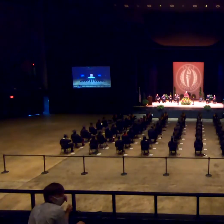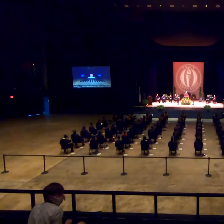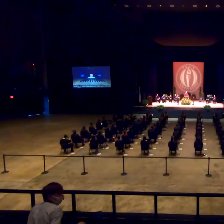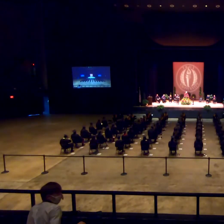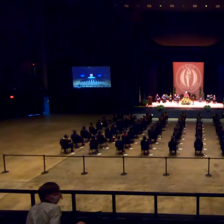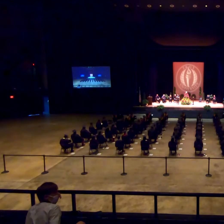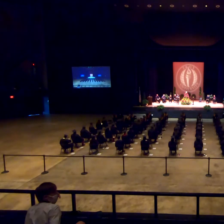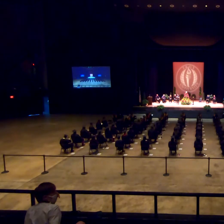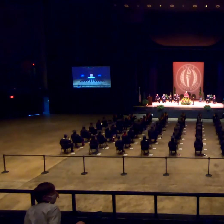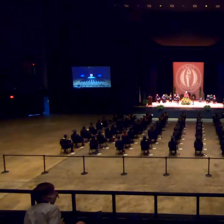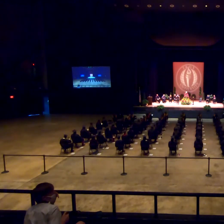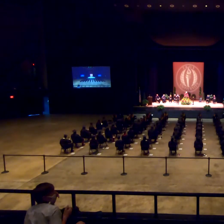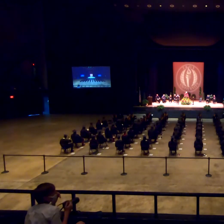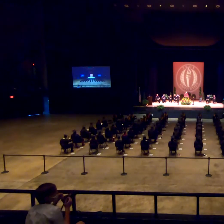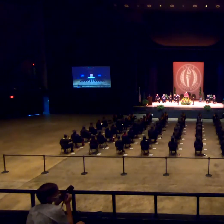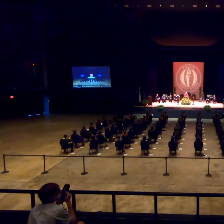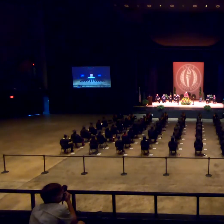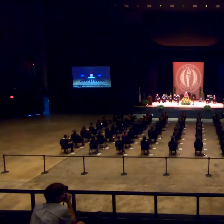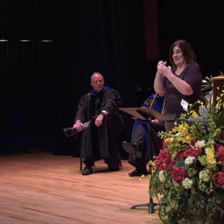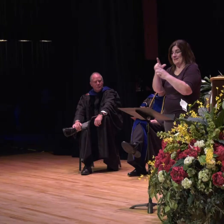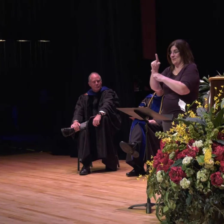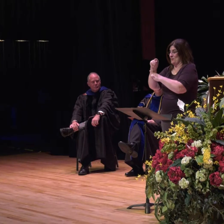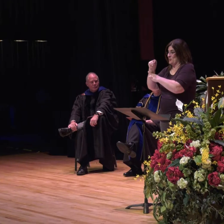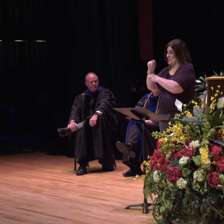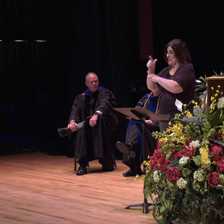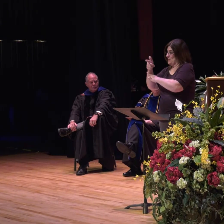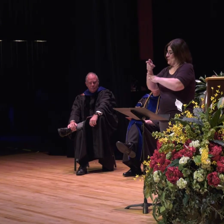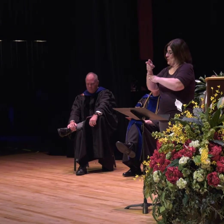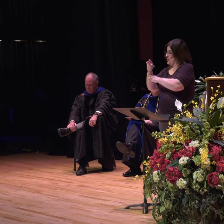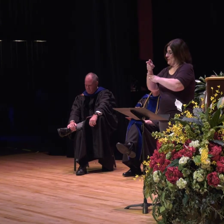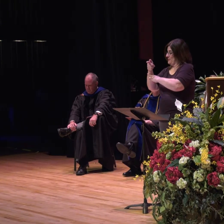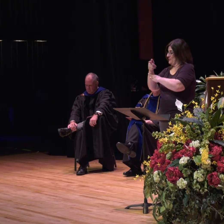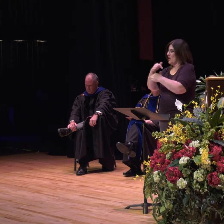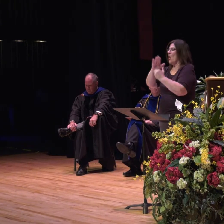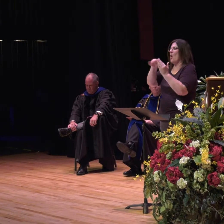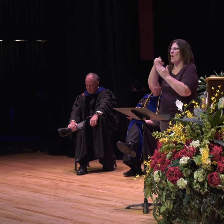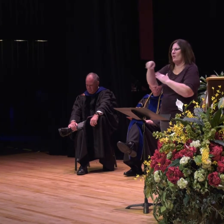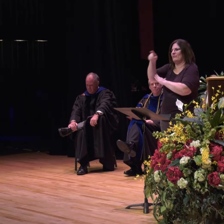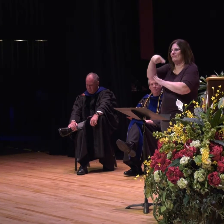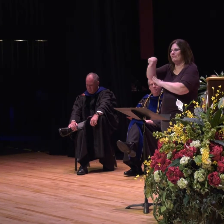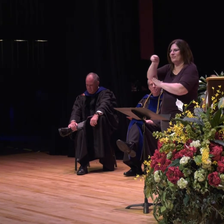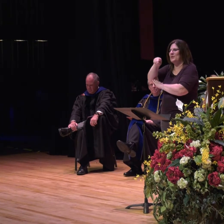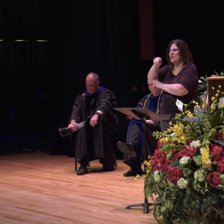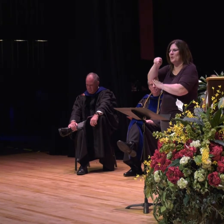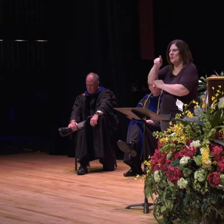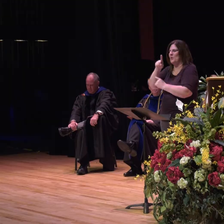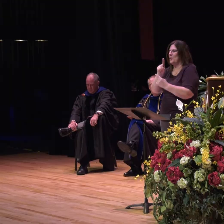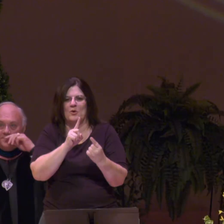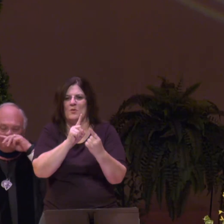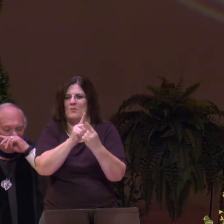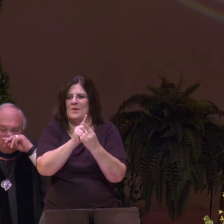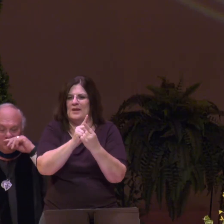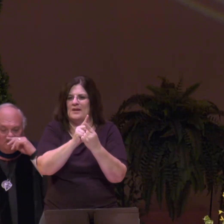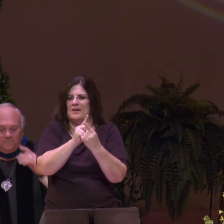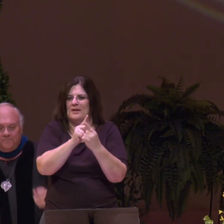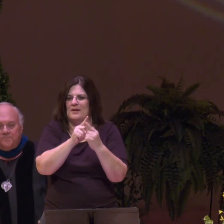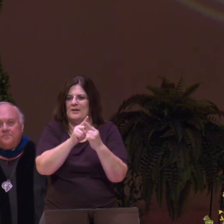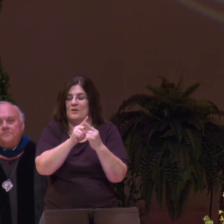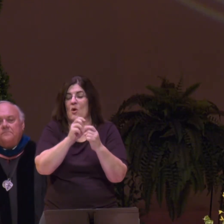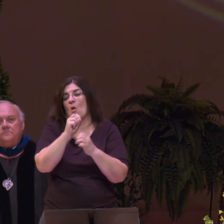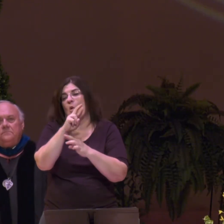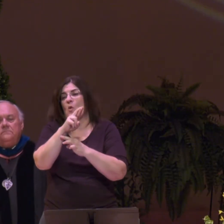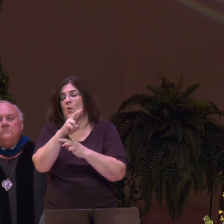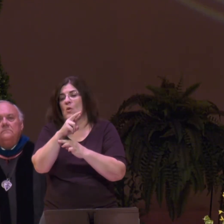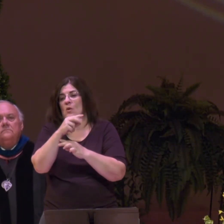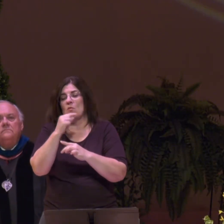And to the class of 2021, all of you are needed. What we've observed, and that's why the focus